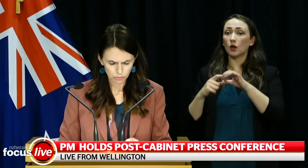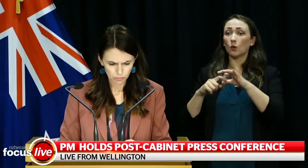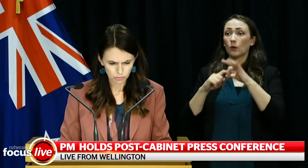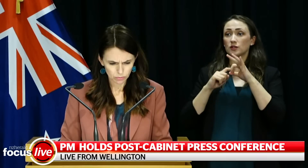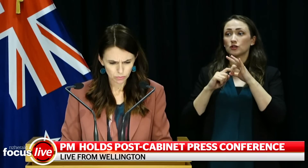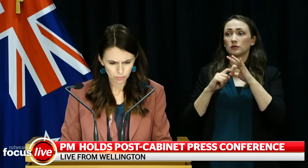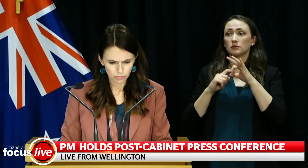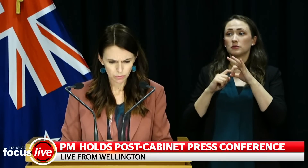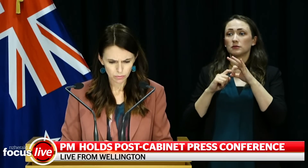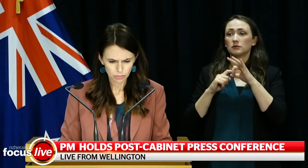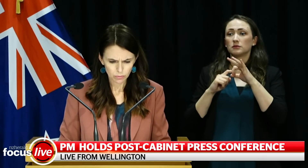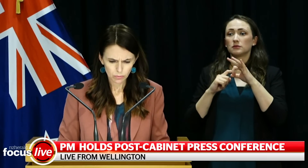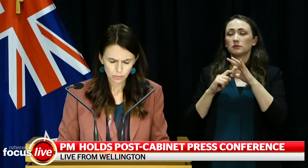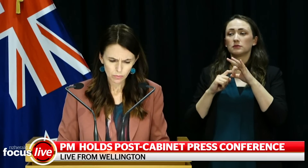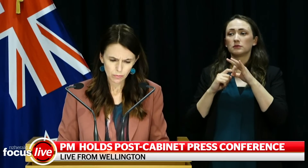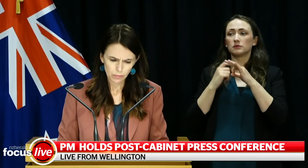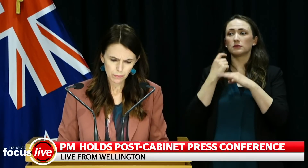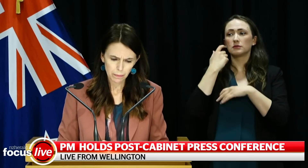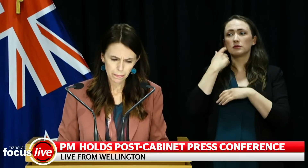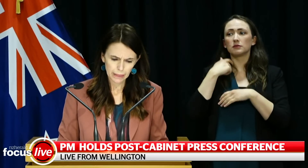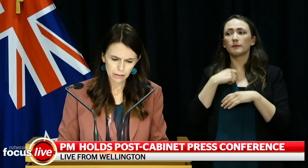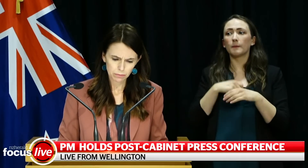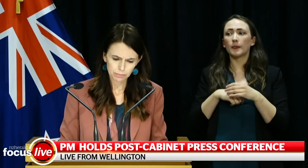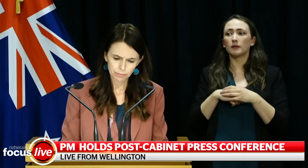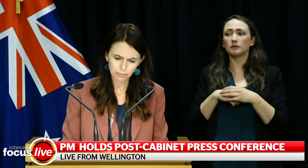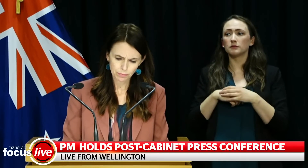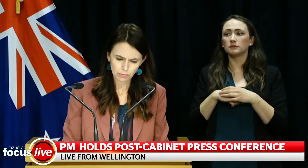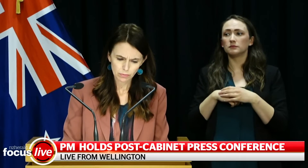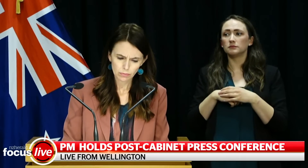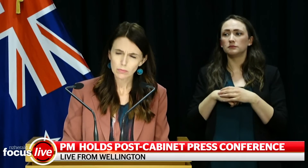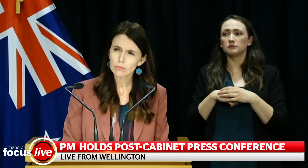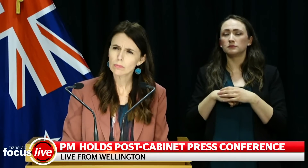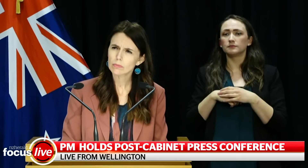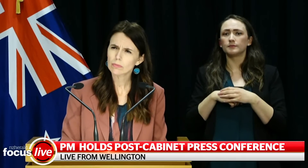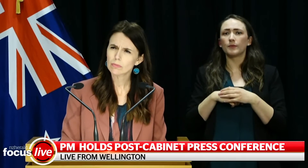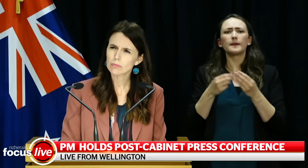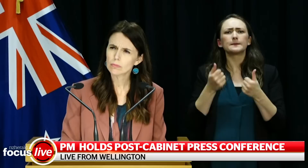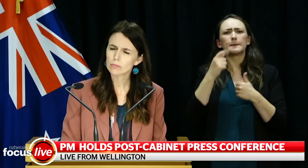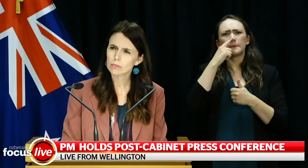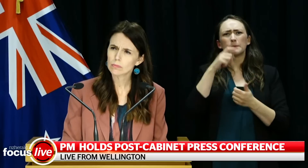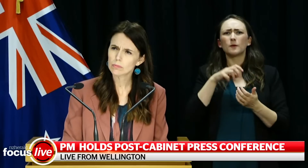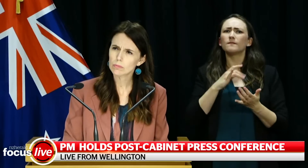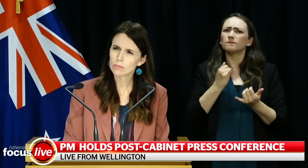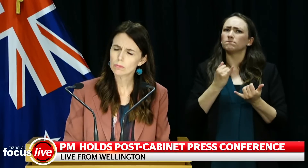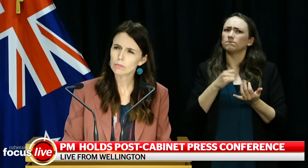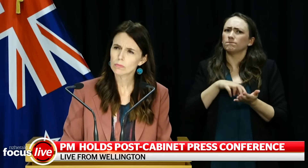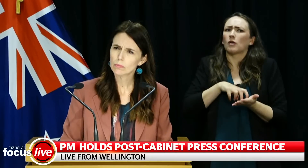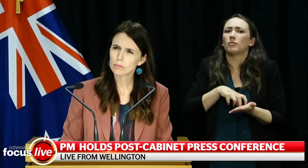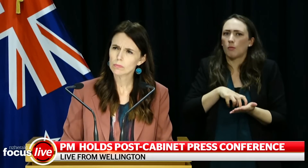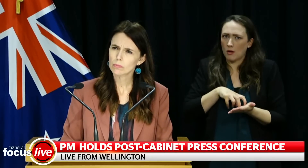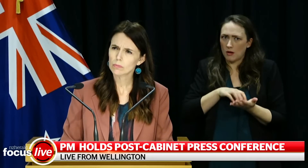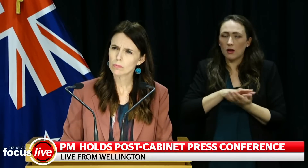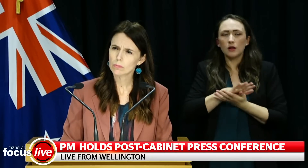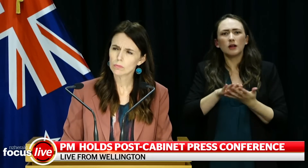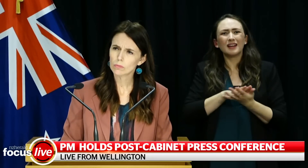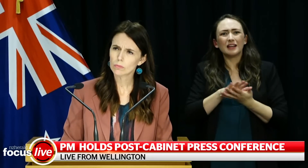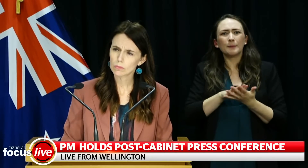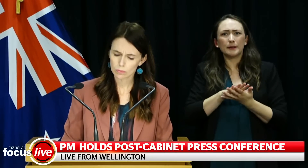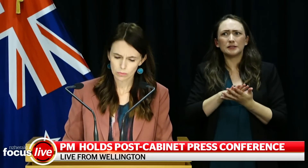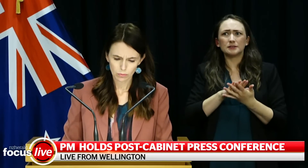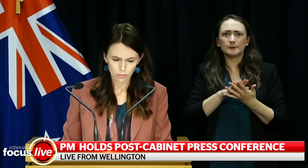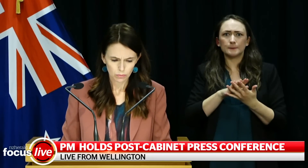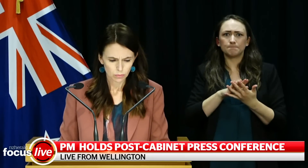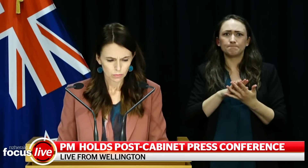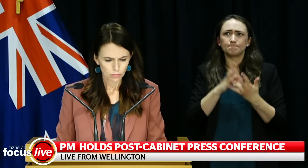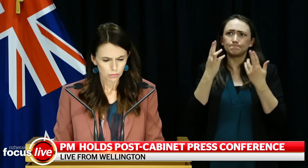in vulnerable situations. The complaints process has, been found to be lacking,